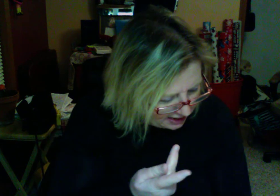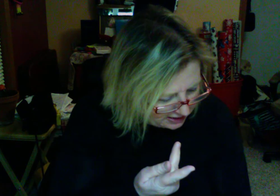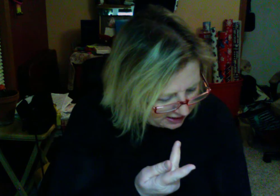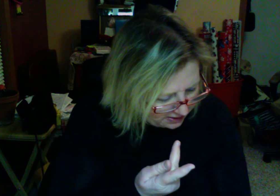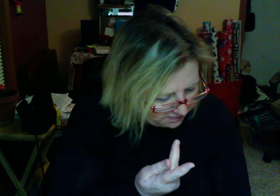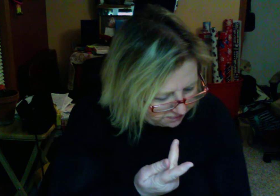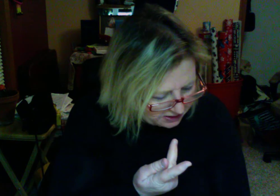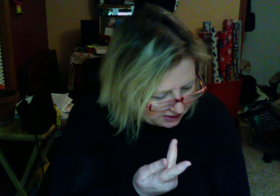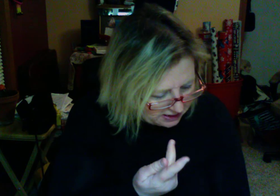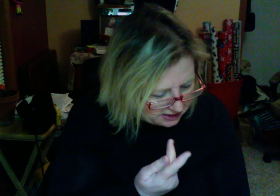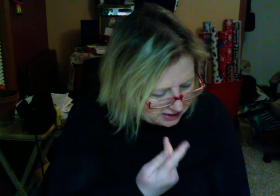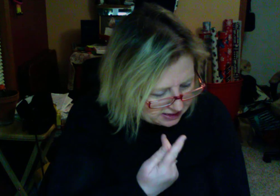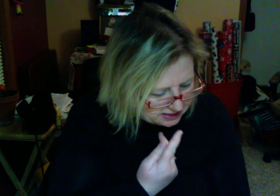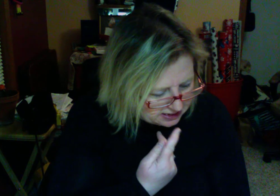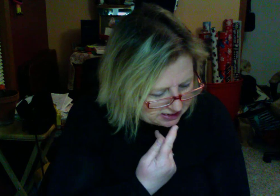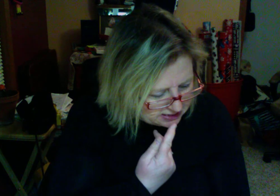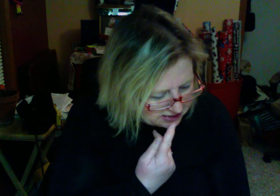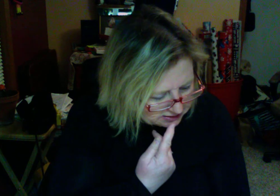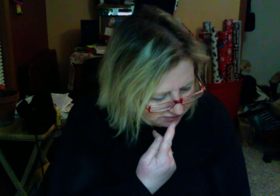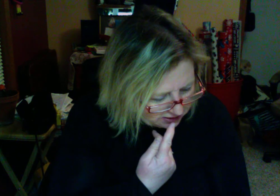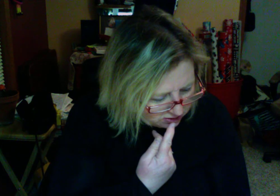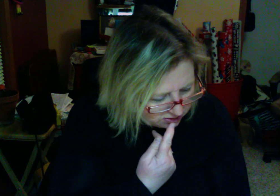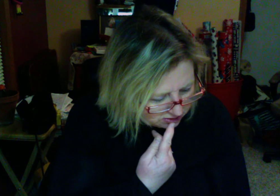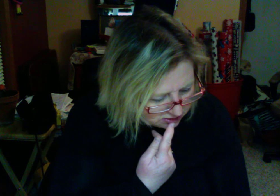had the index finger